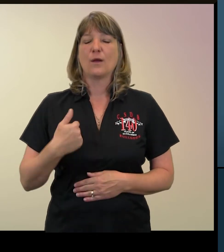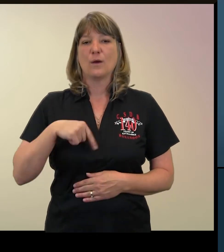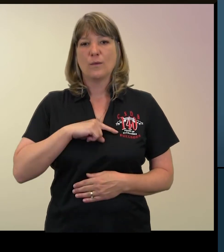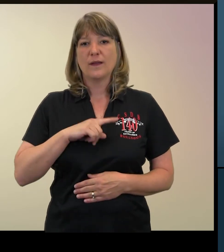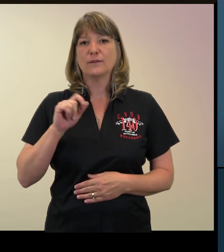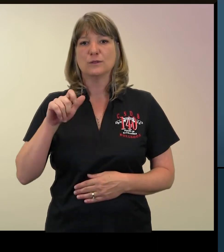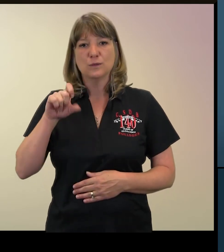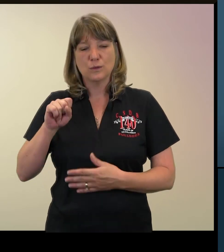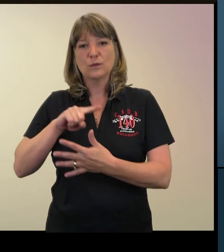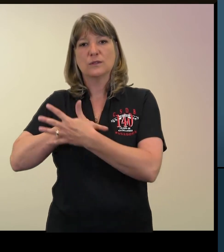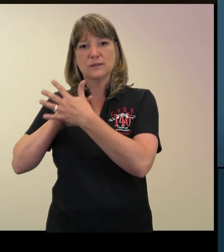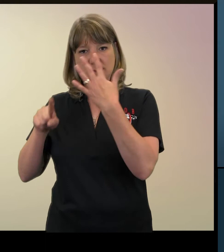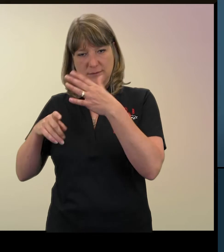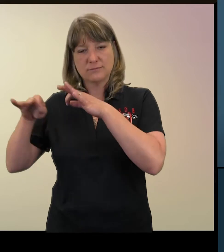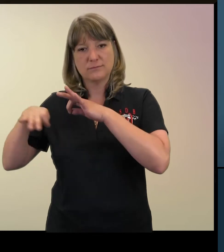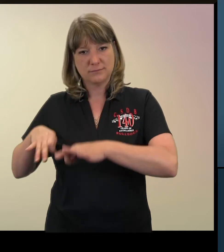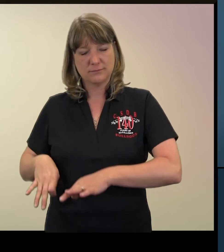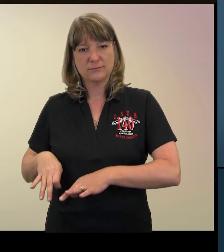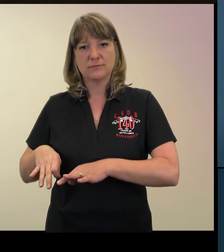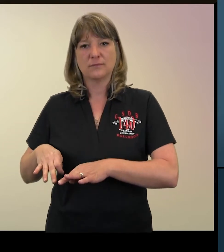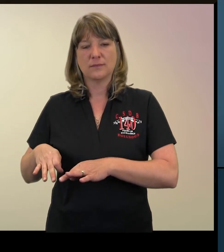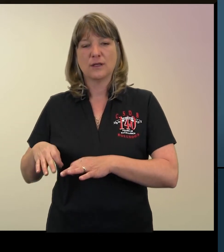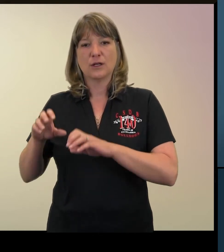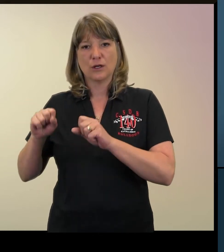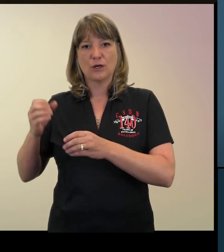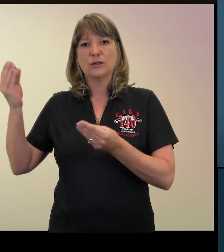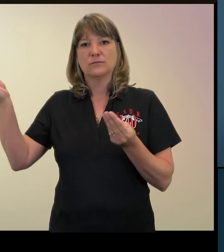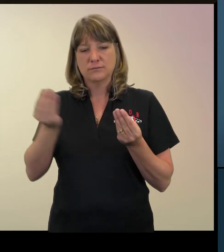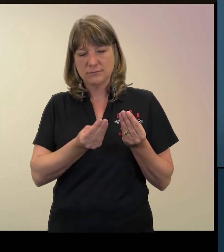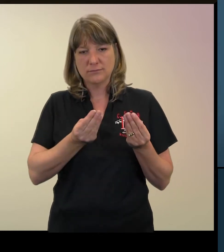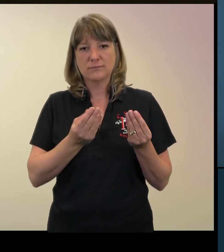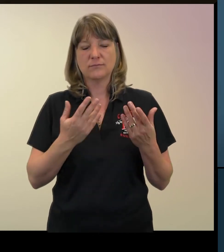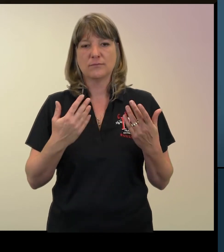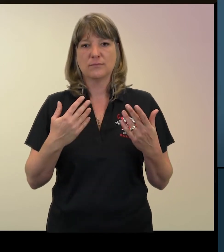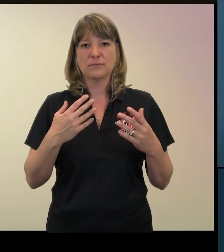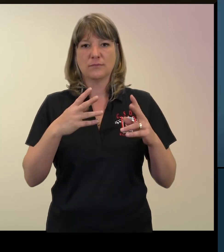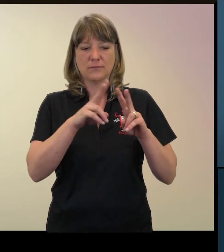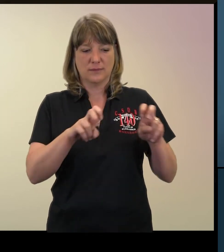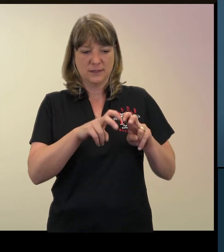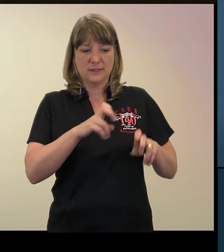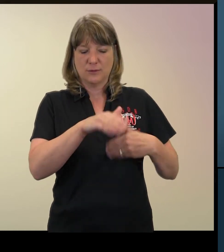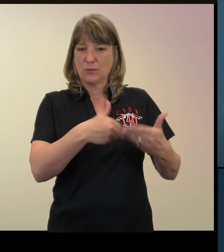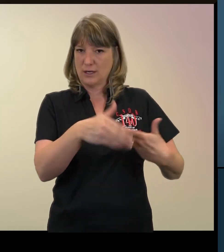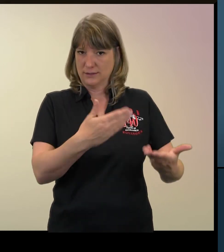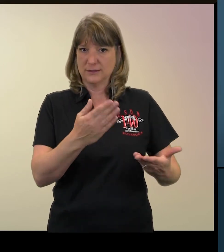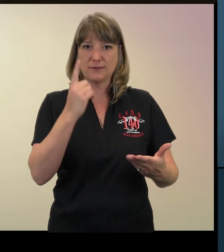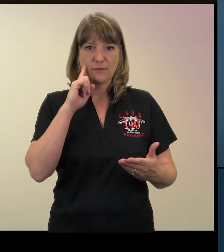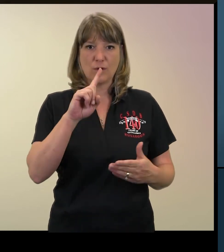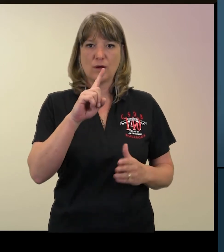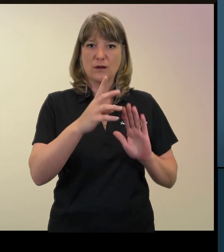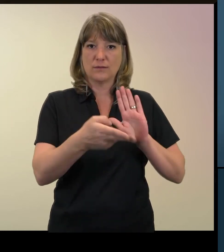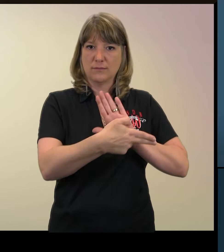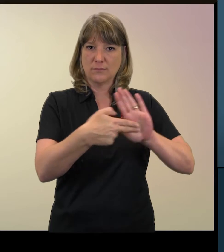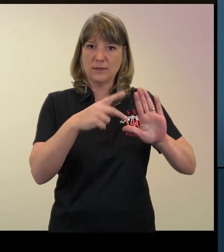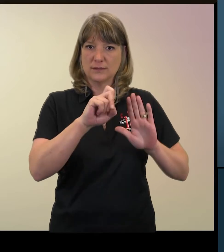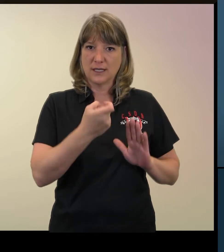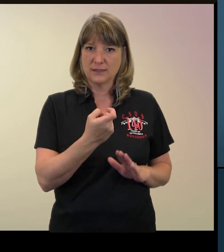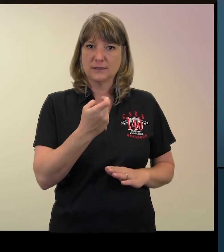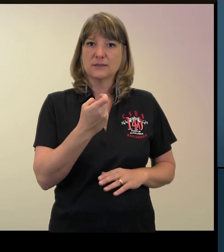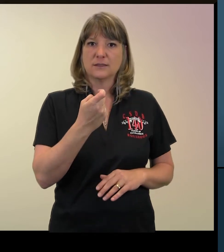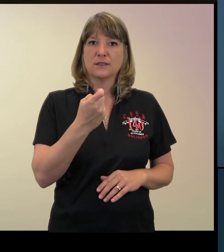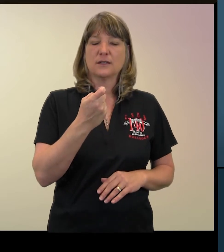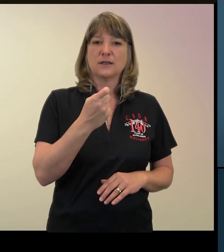We've talked about some of the tools that can be used as part of the assessment process for